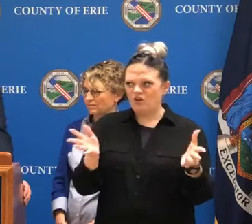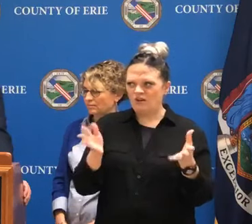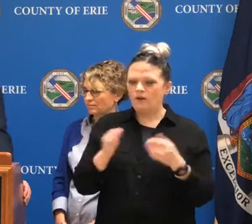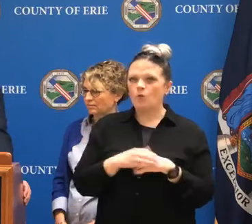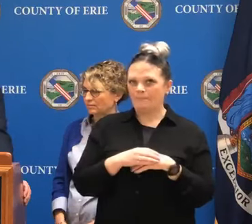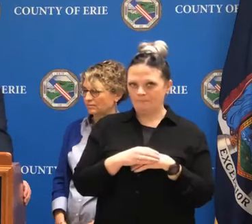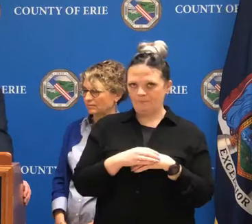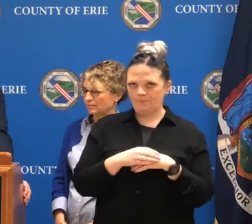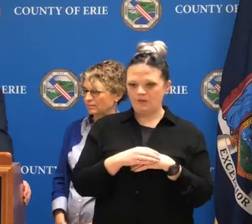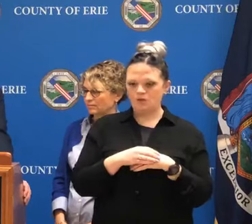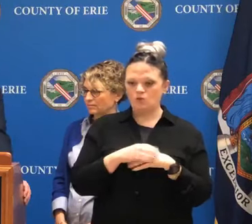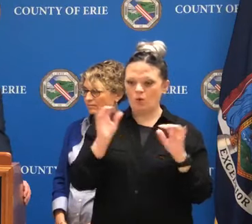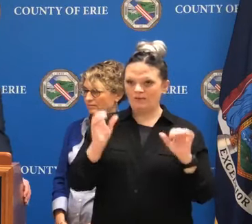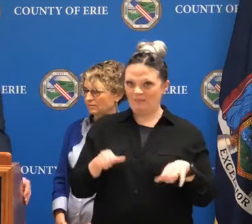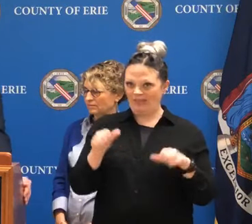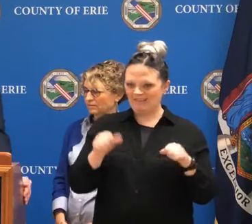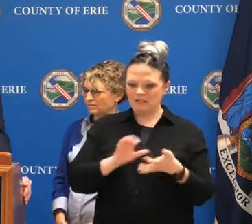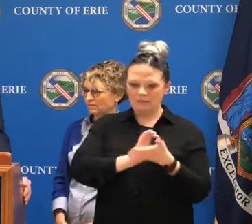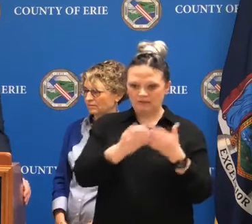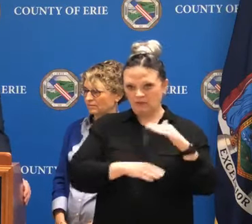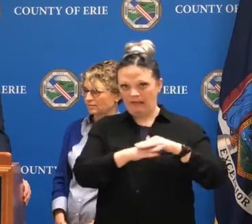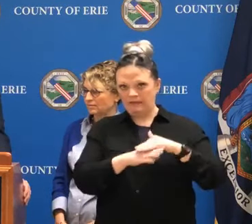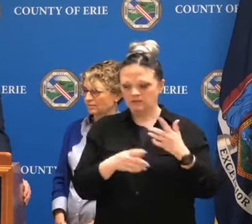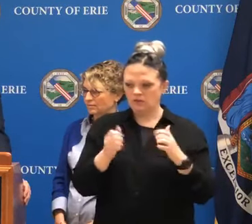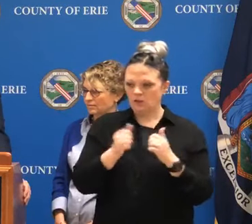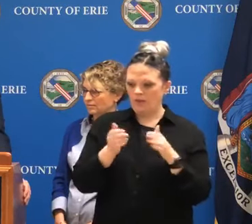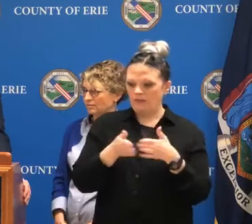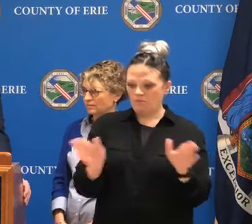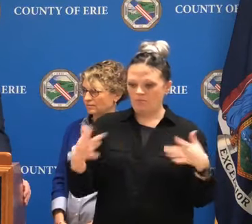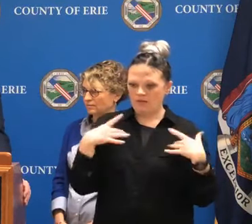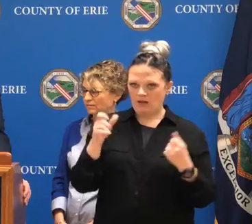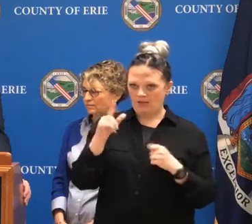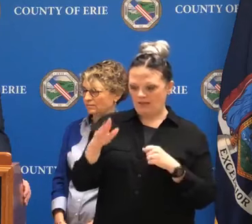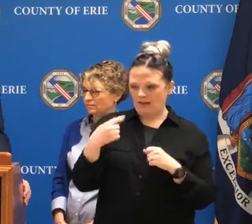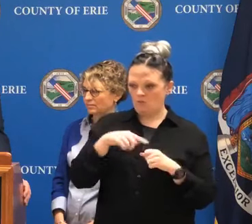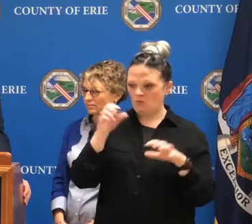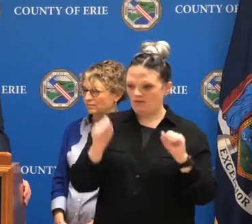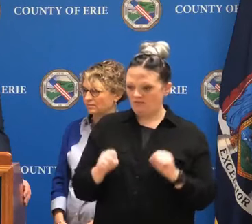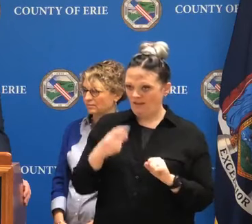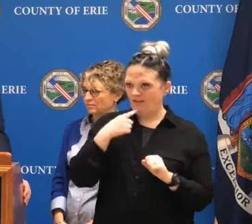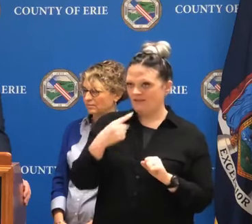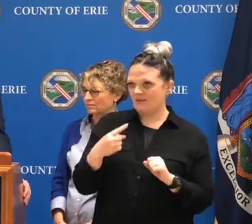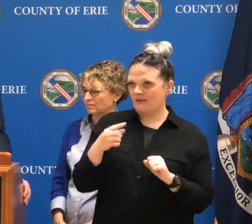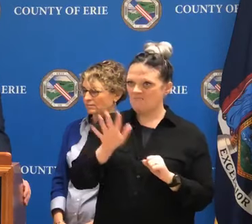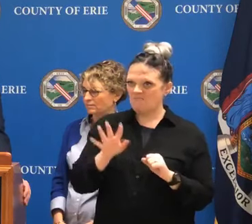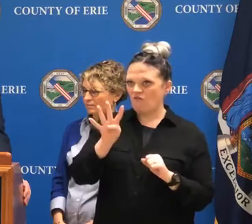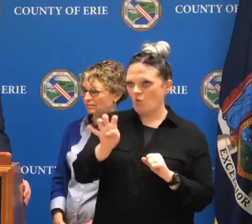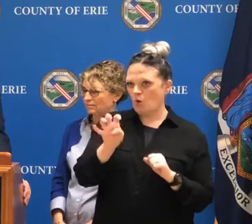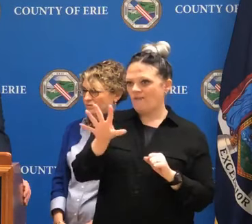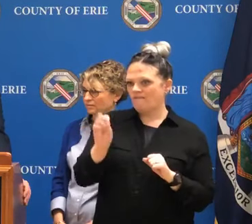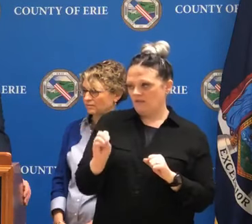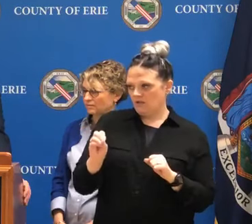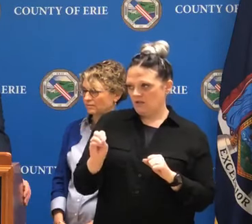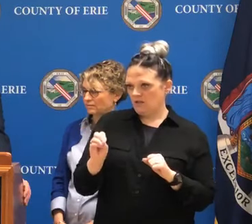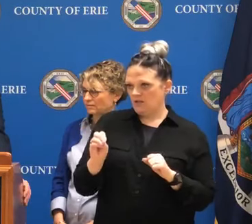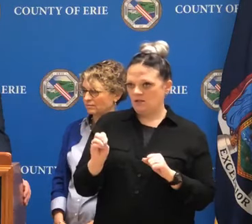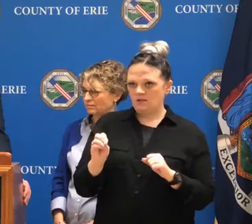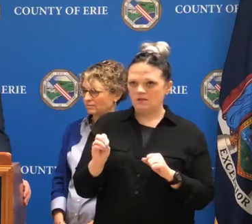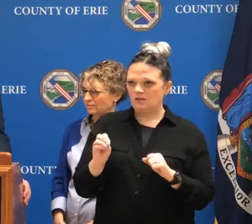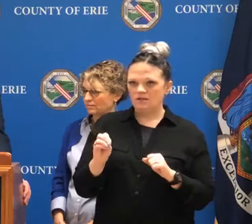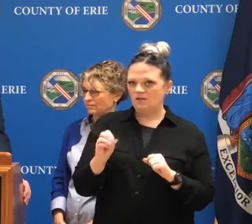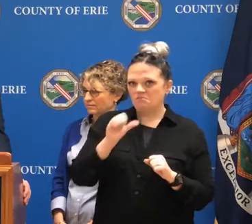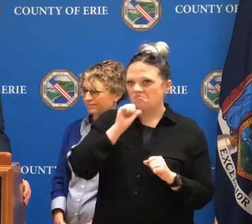Capacity with regards to the public health lab was a question. What is our capacity? We said we could do about 450. That really hasn't